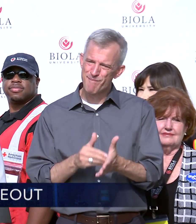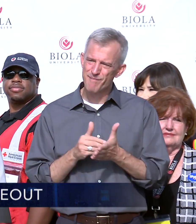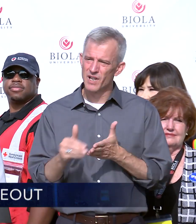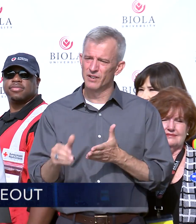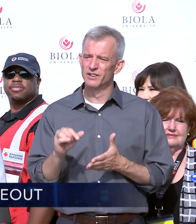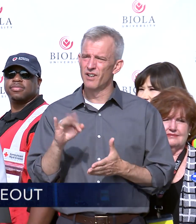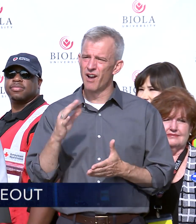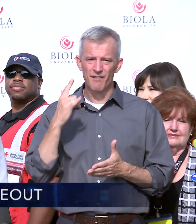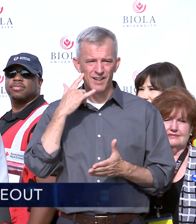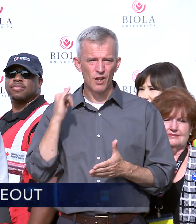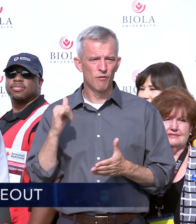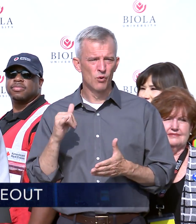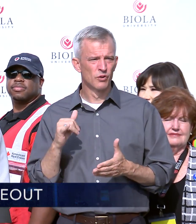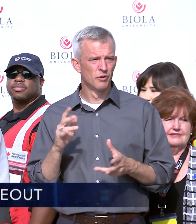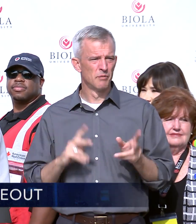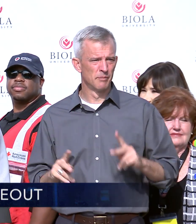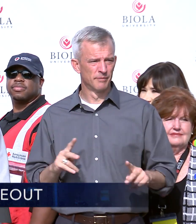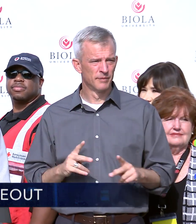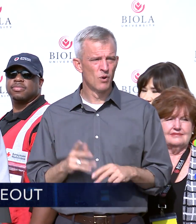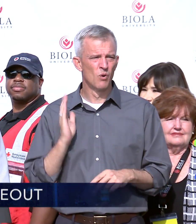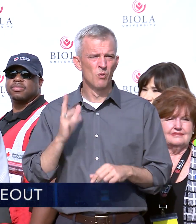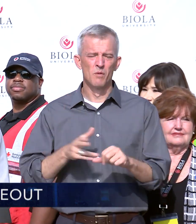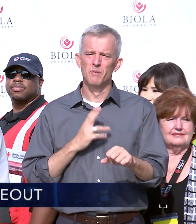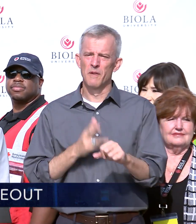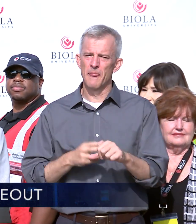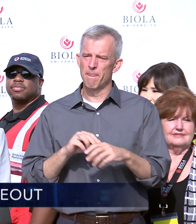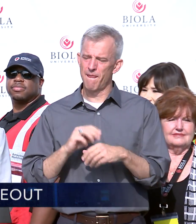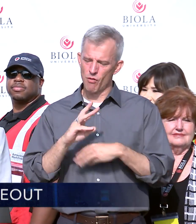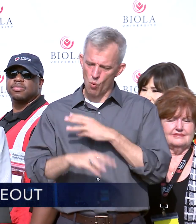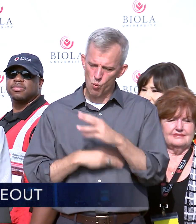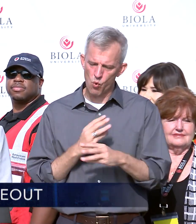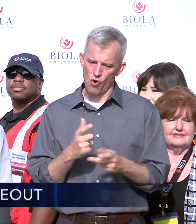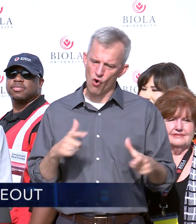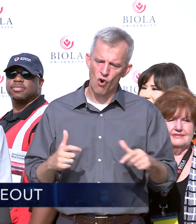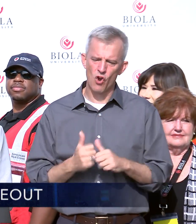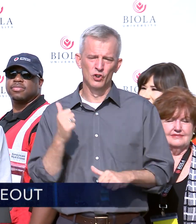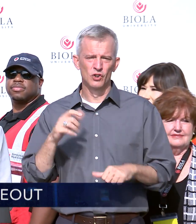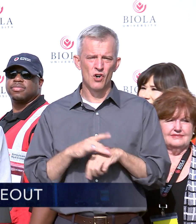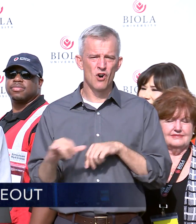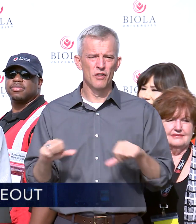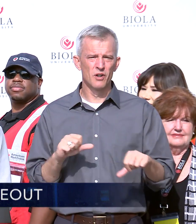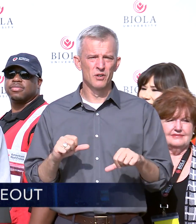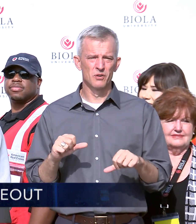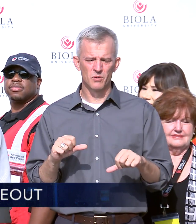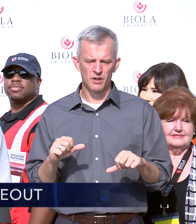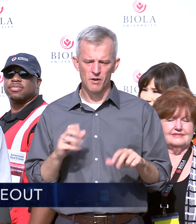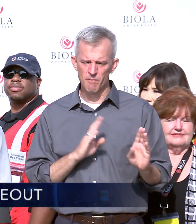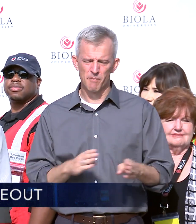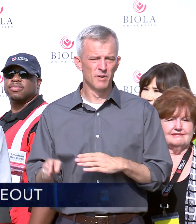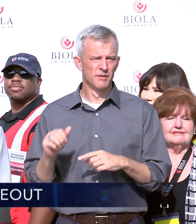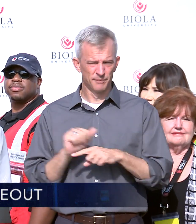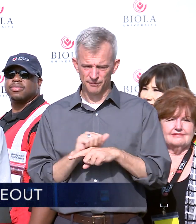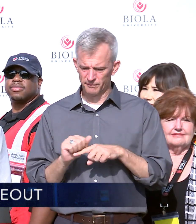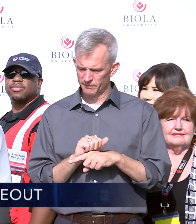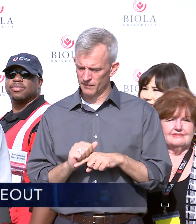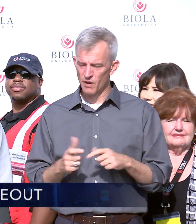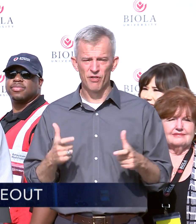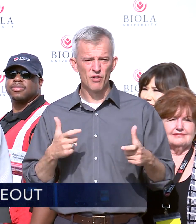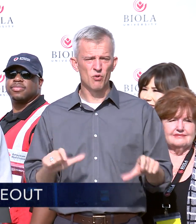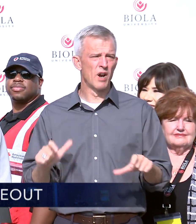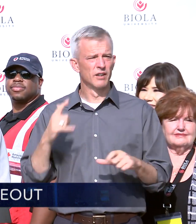of Californians will participate in the world's largest earthquake preparedness drill, the